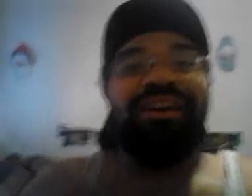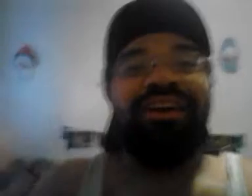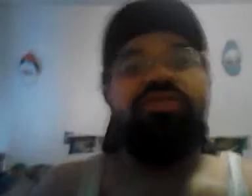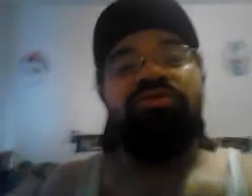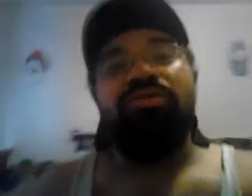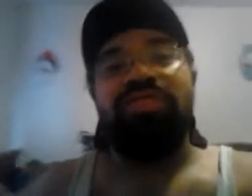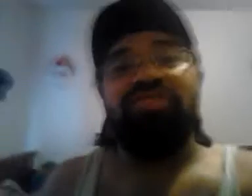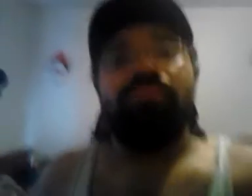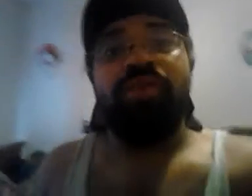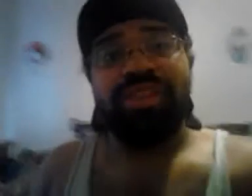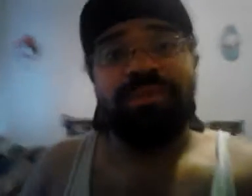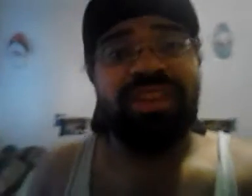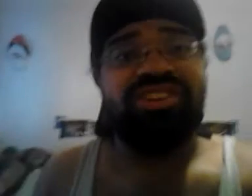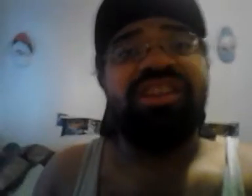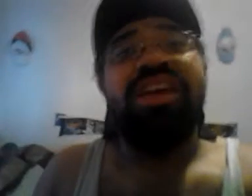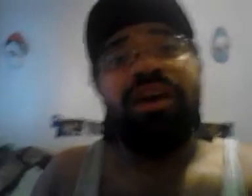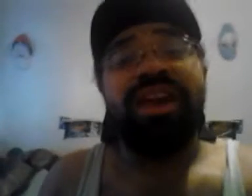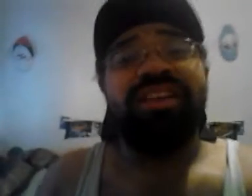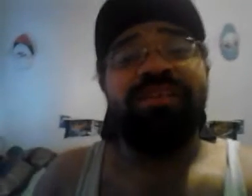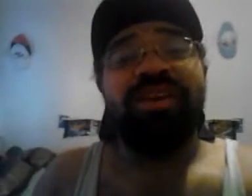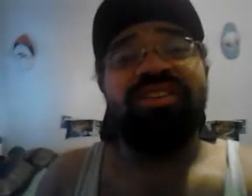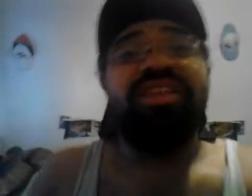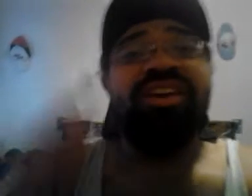You tourists, it's your boy Domination. I'm back at the basic and getting